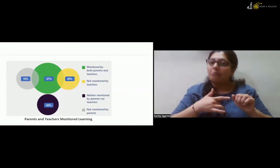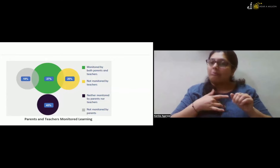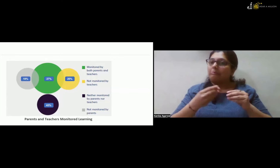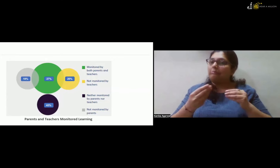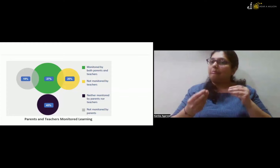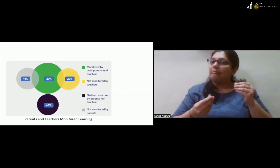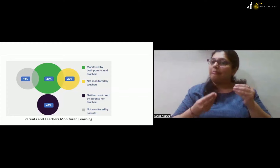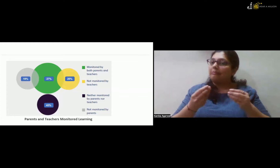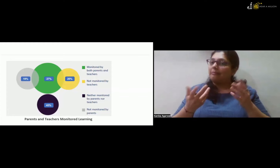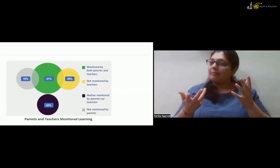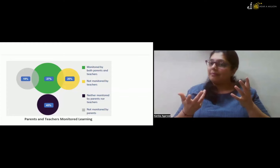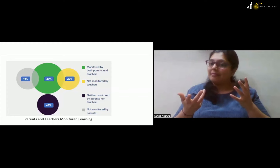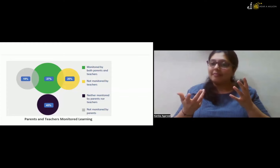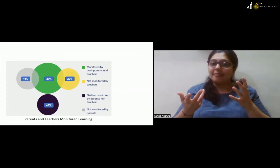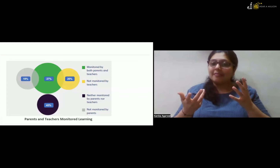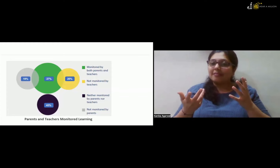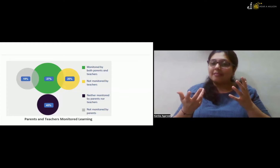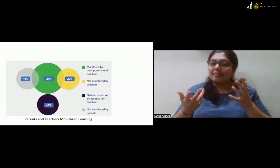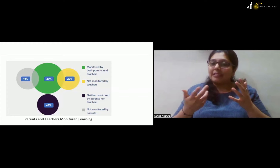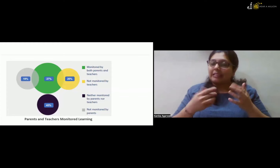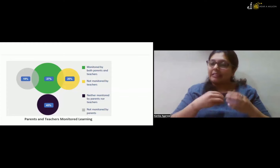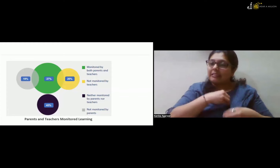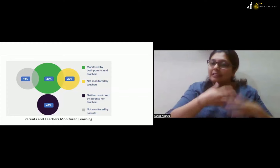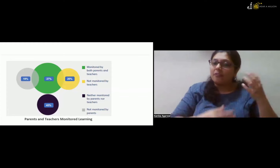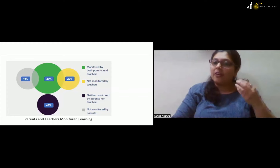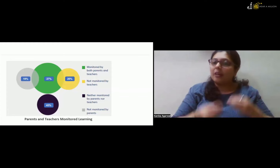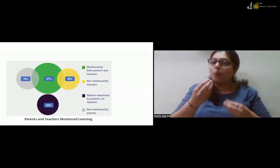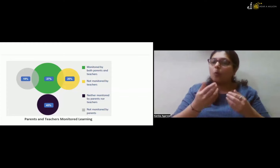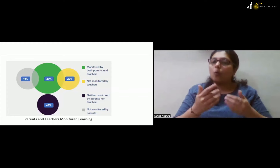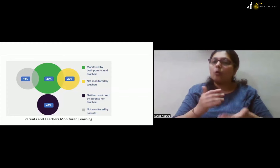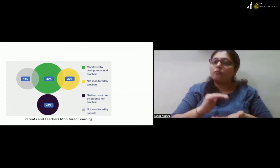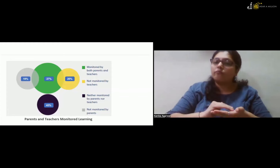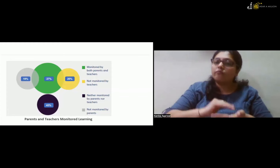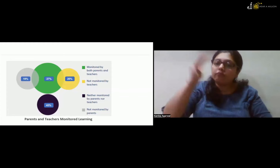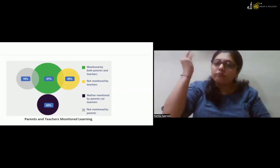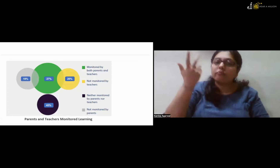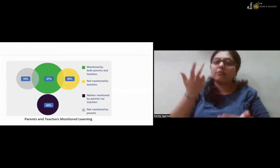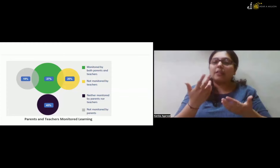parents also don't monitor the kids. So what do these results make you feel?